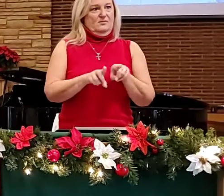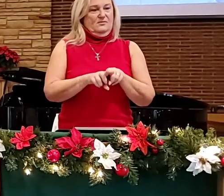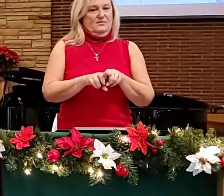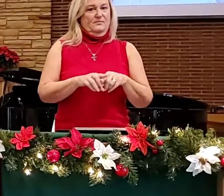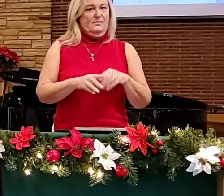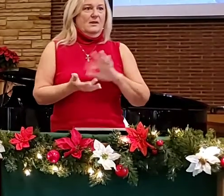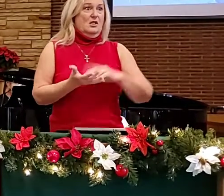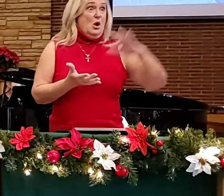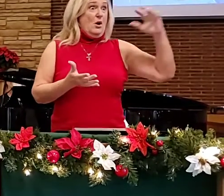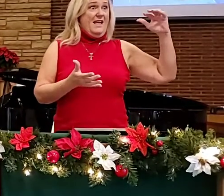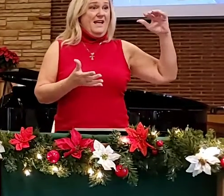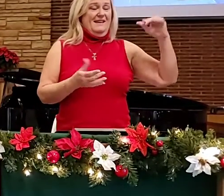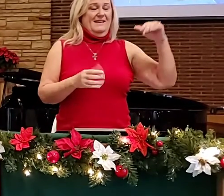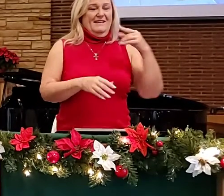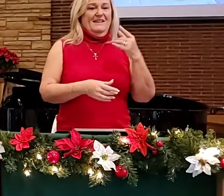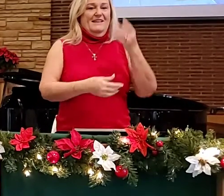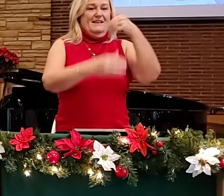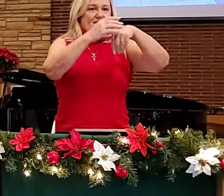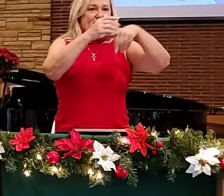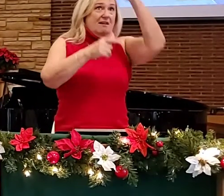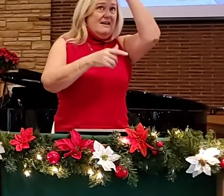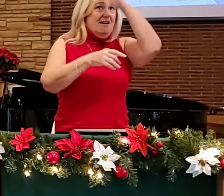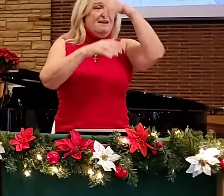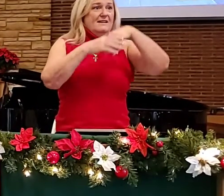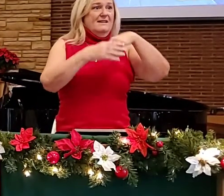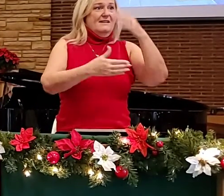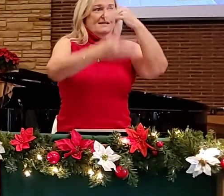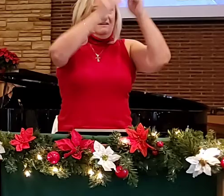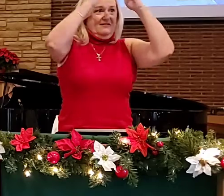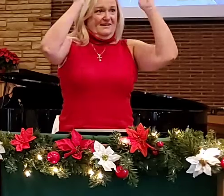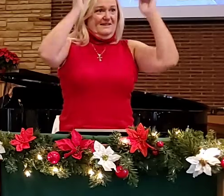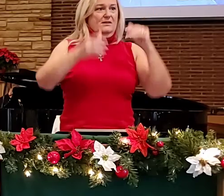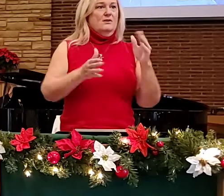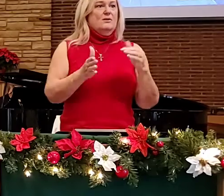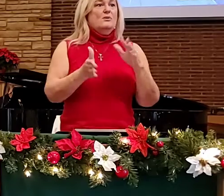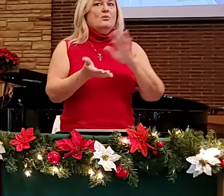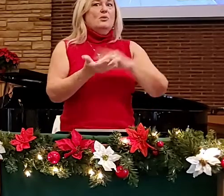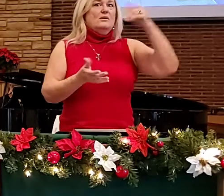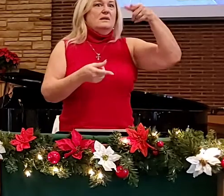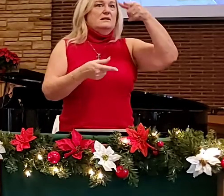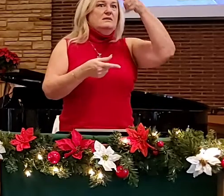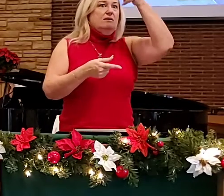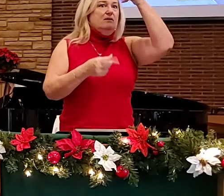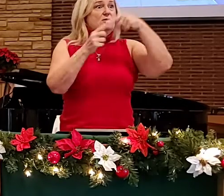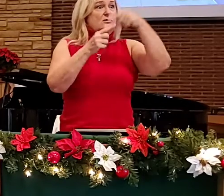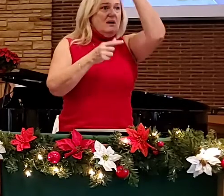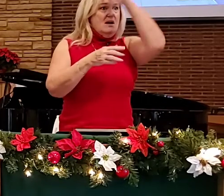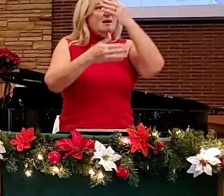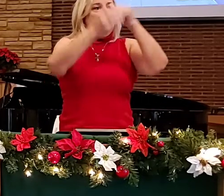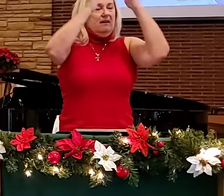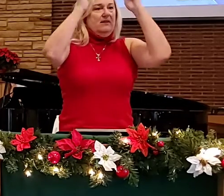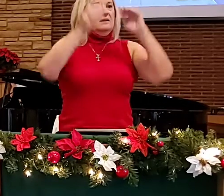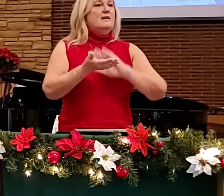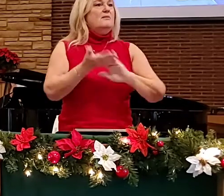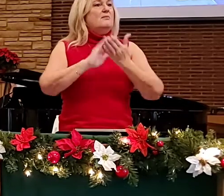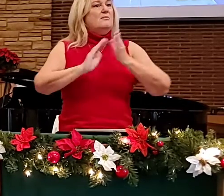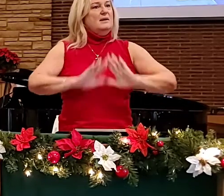Gloria in excelsis Deo. Glory to God in the highest, and